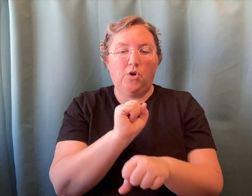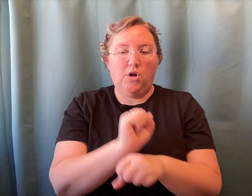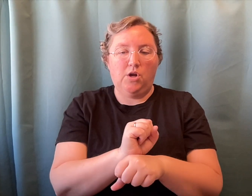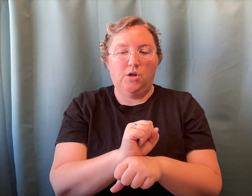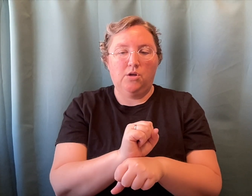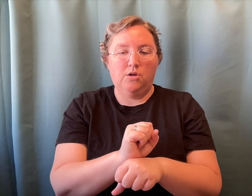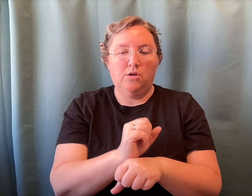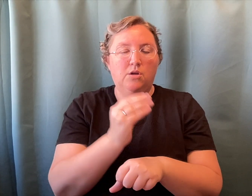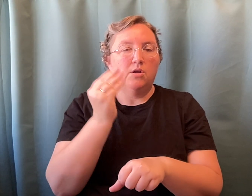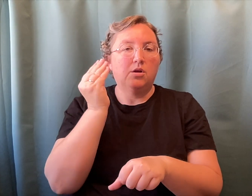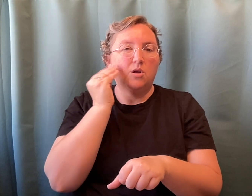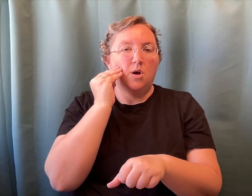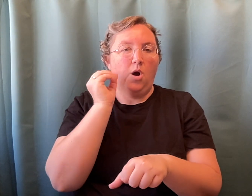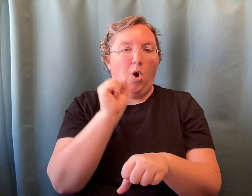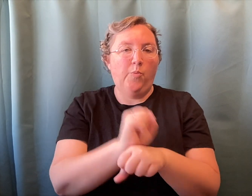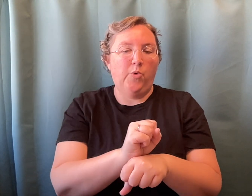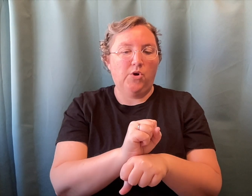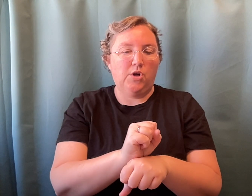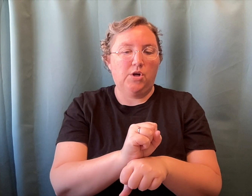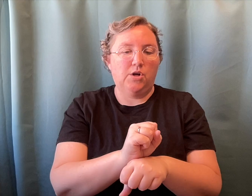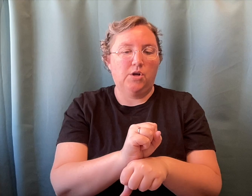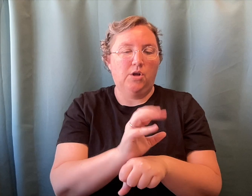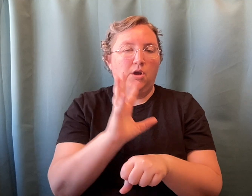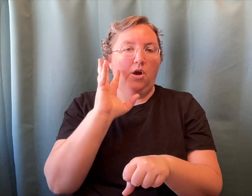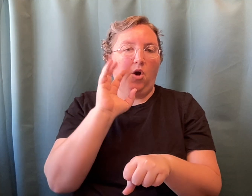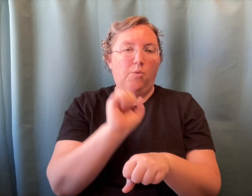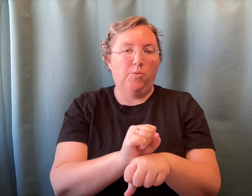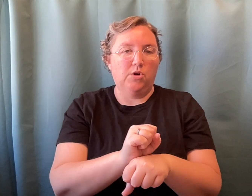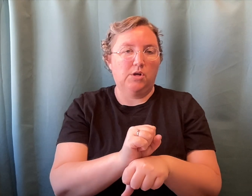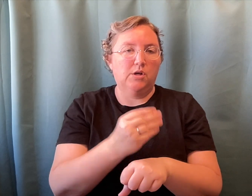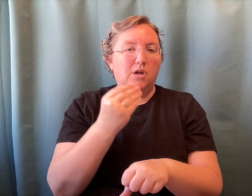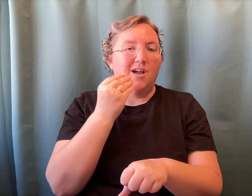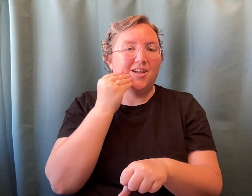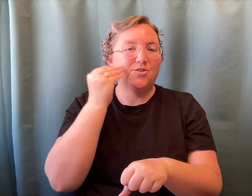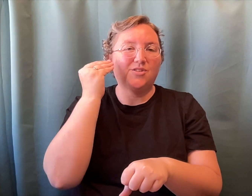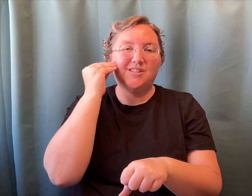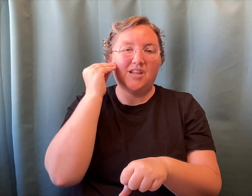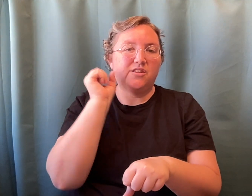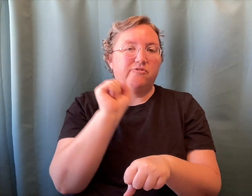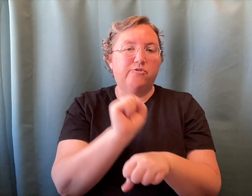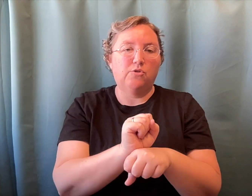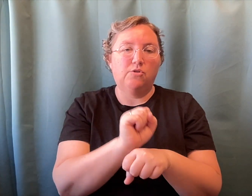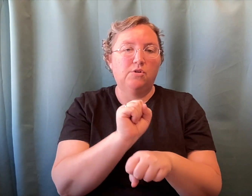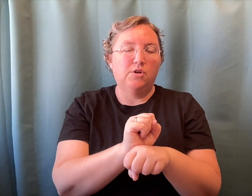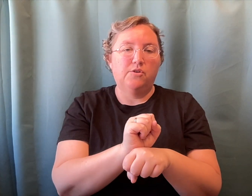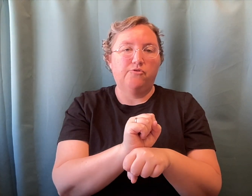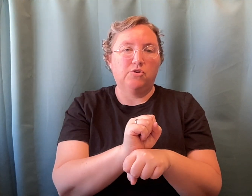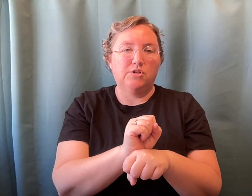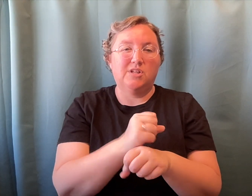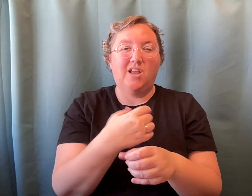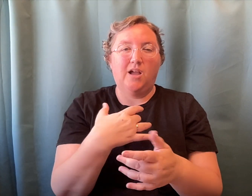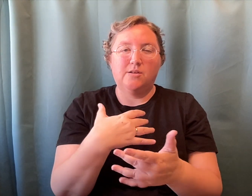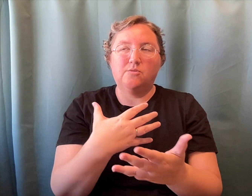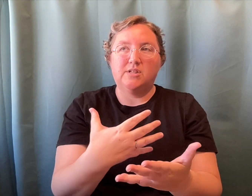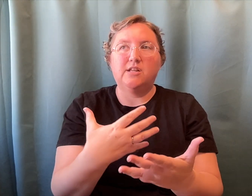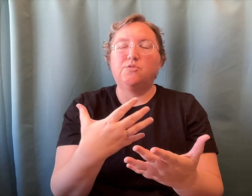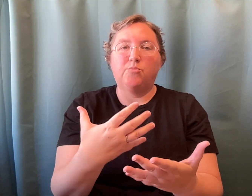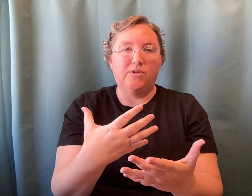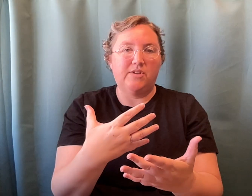Homework, homework, homework. I usually sign the full version. I don't tend to abbreviate